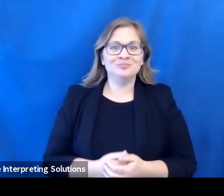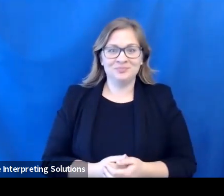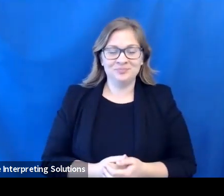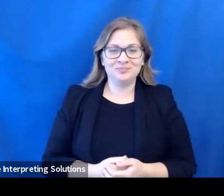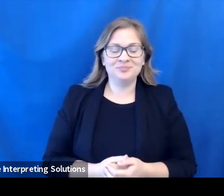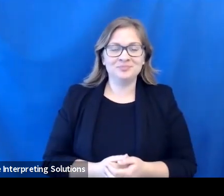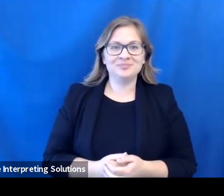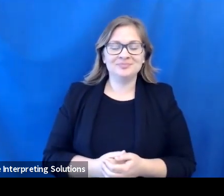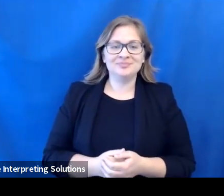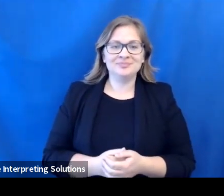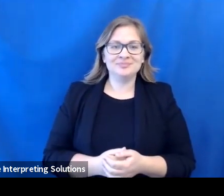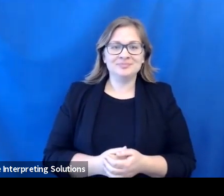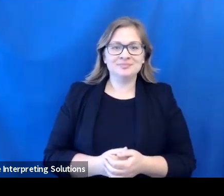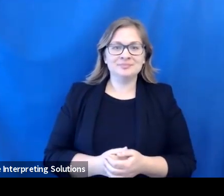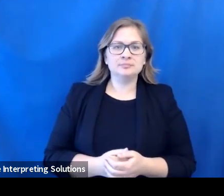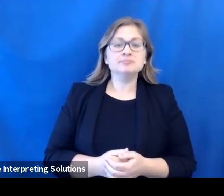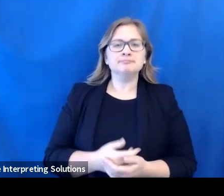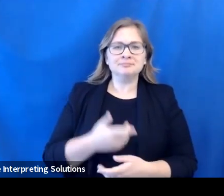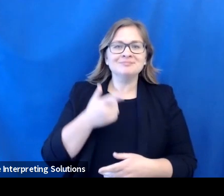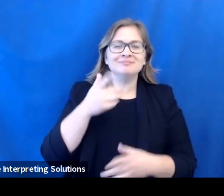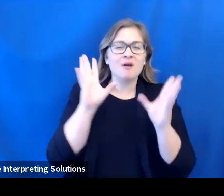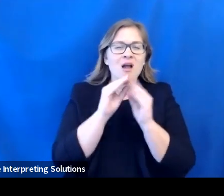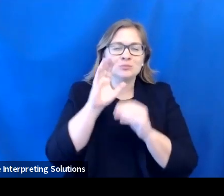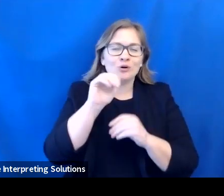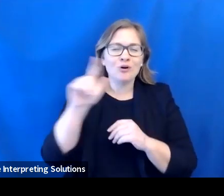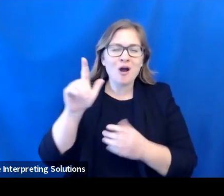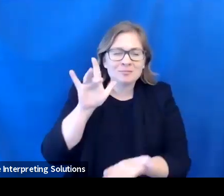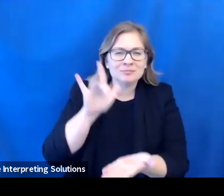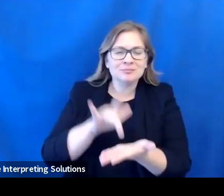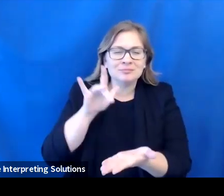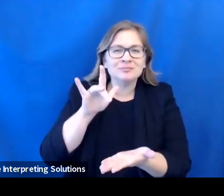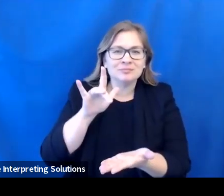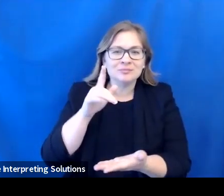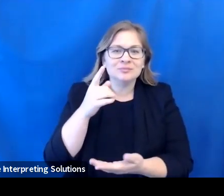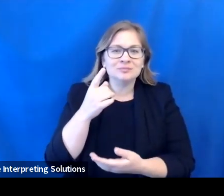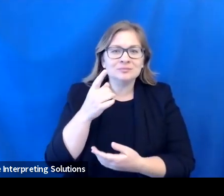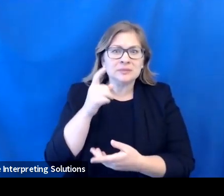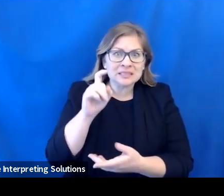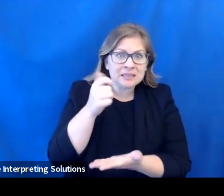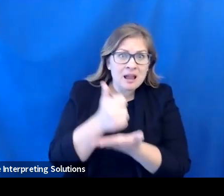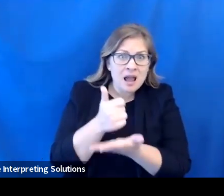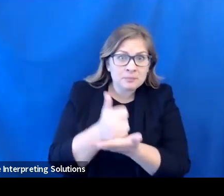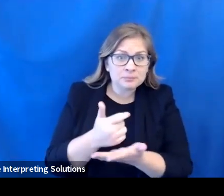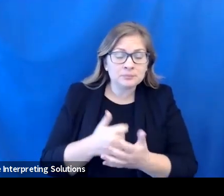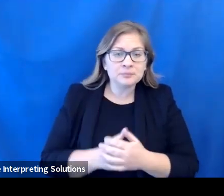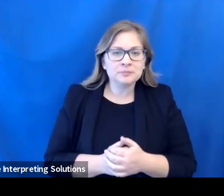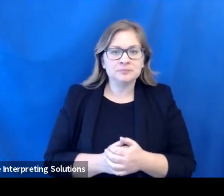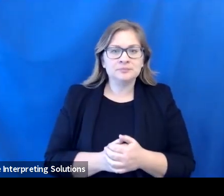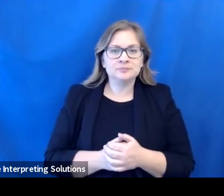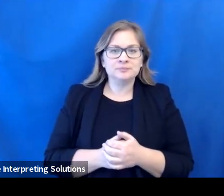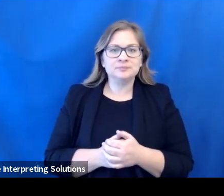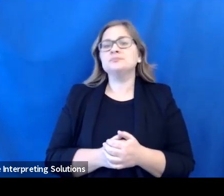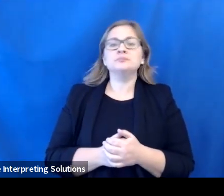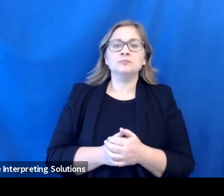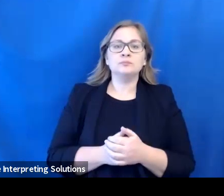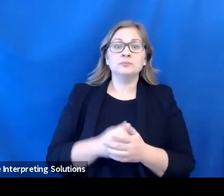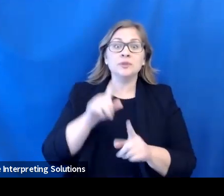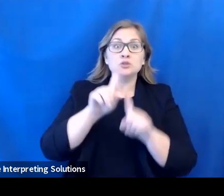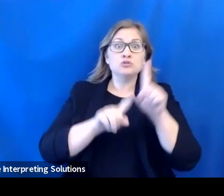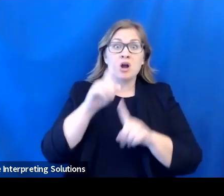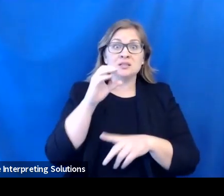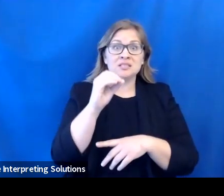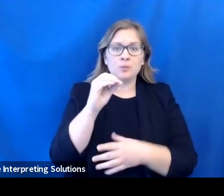you require any further assistance, please press *0. Please be advised that today's conference is being